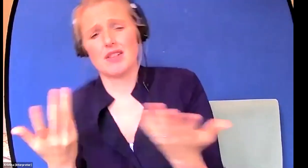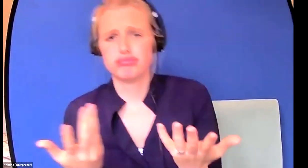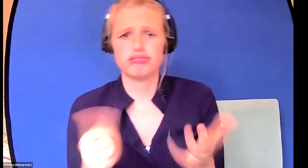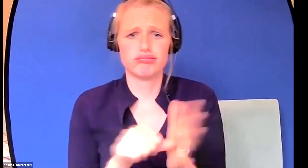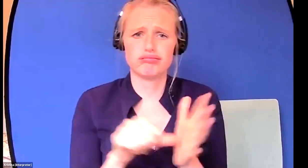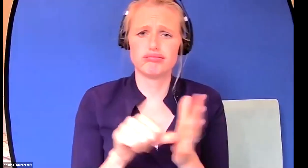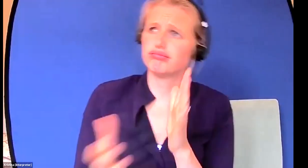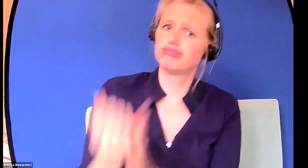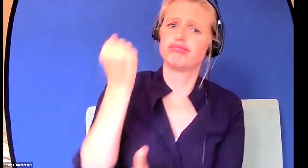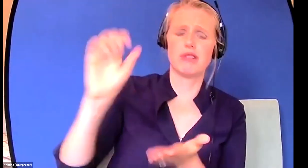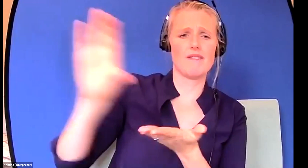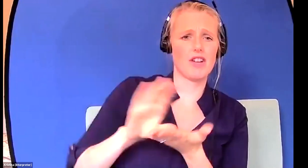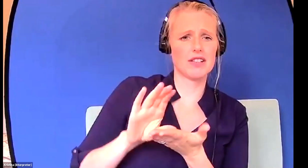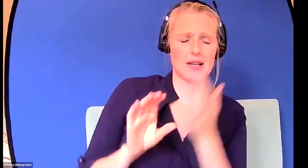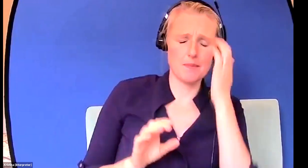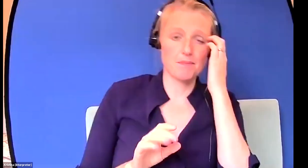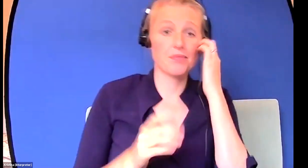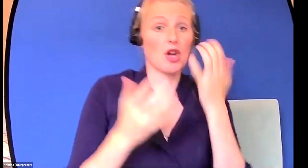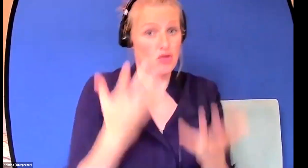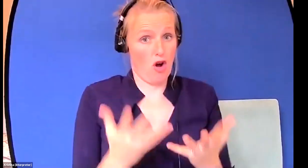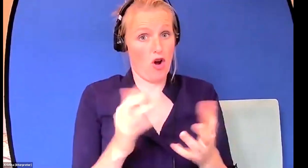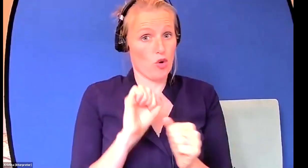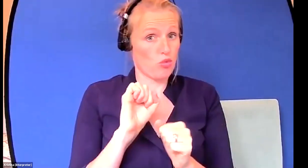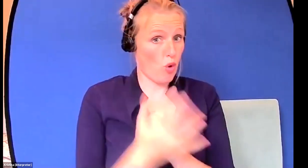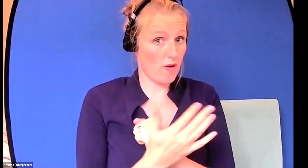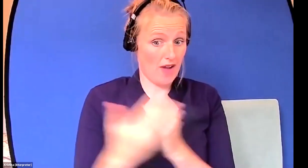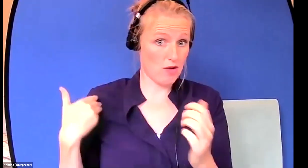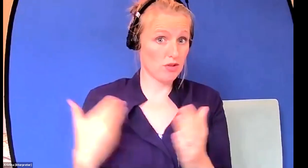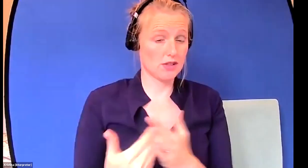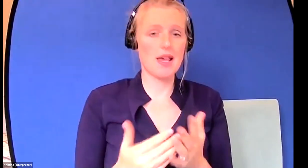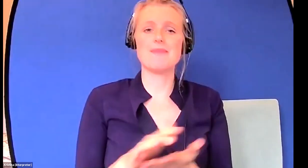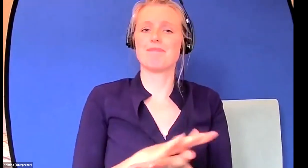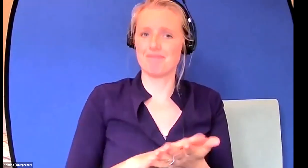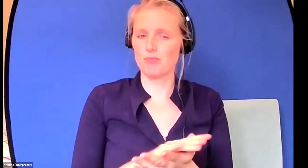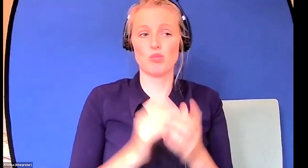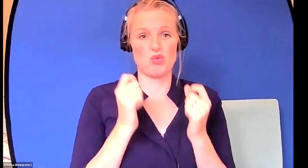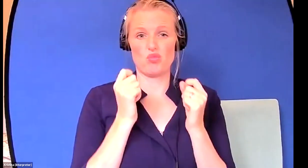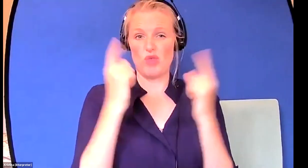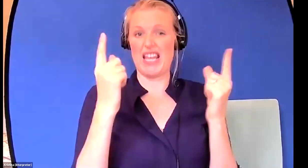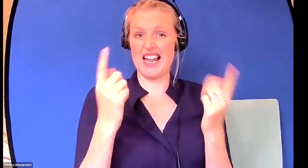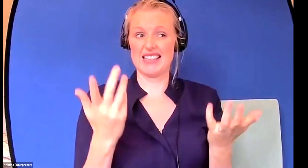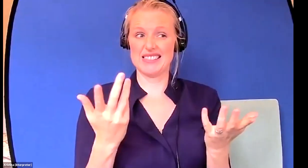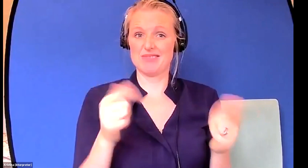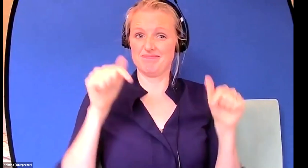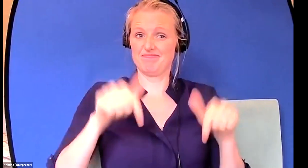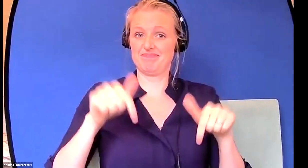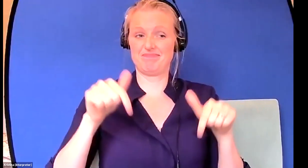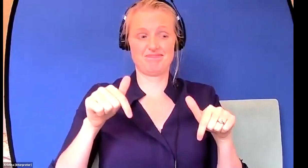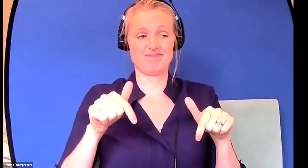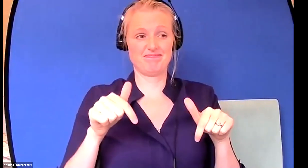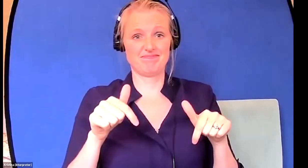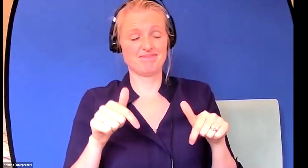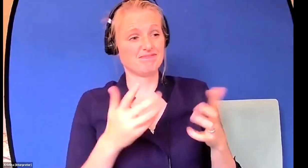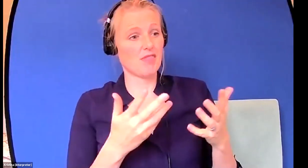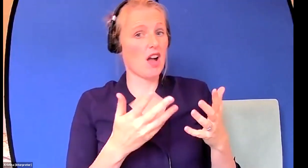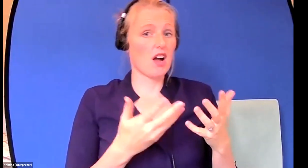has served to further expose the existing fragility of the kinds of cultural or creative economy most of us here today